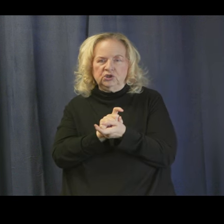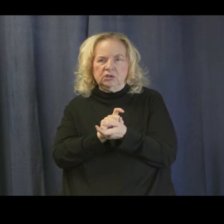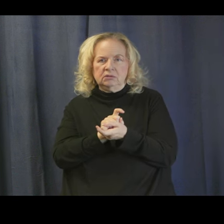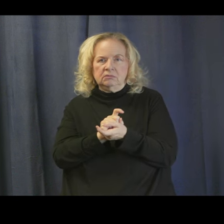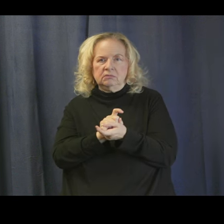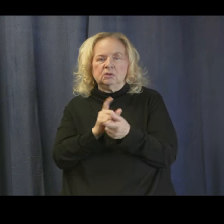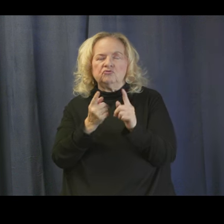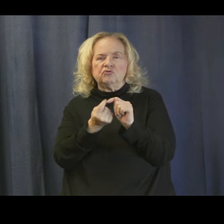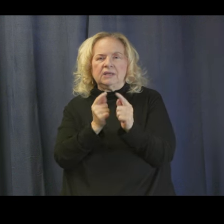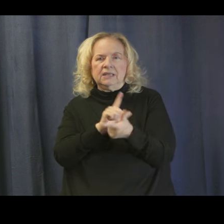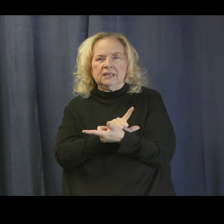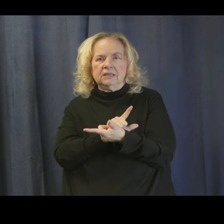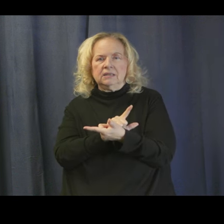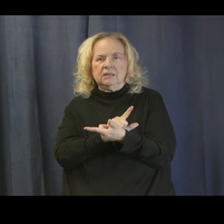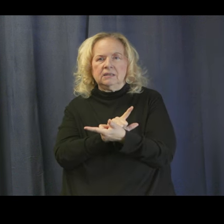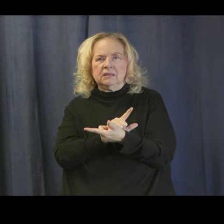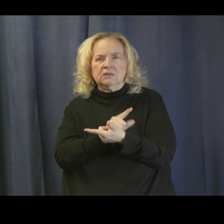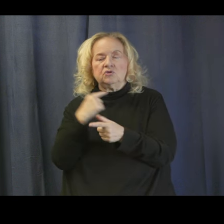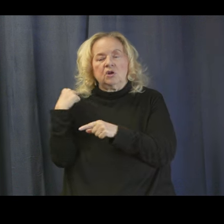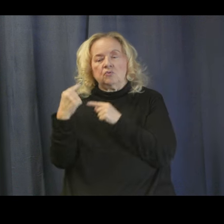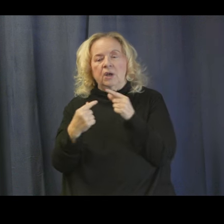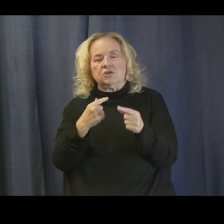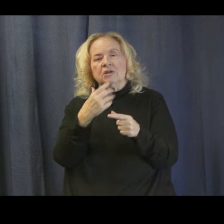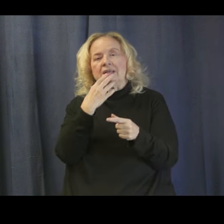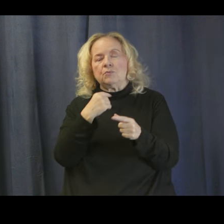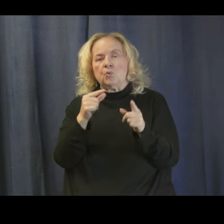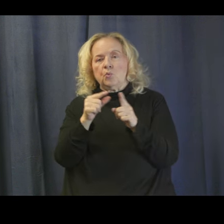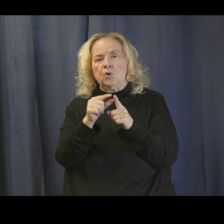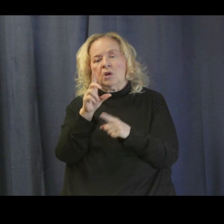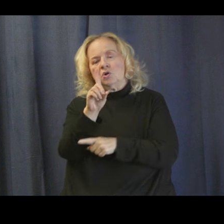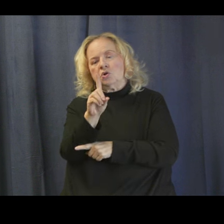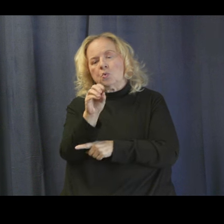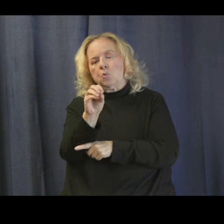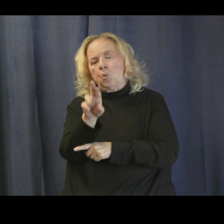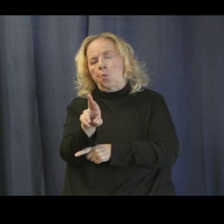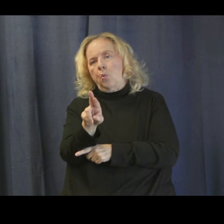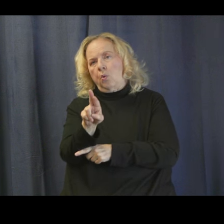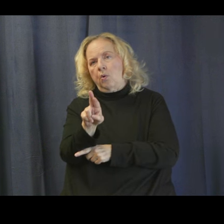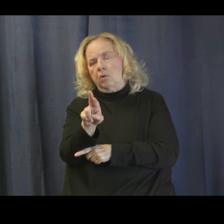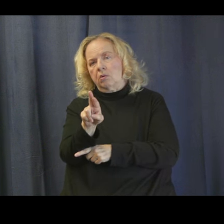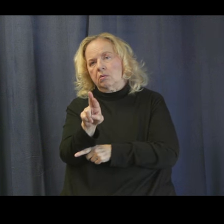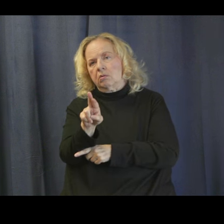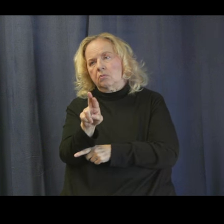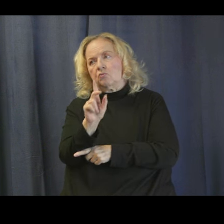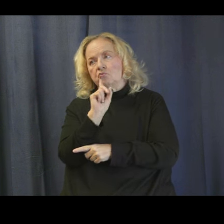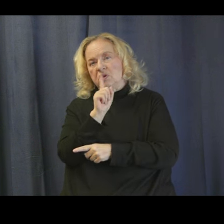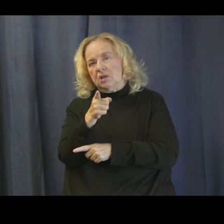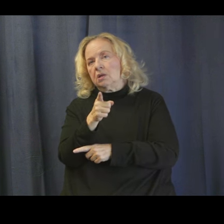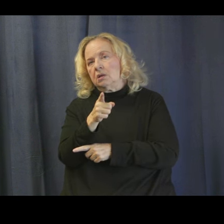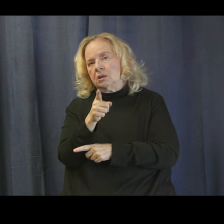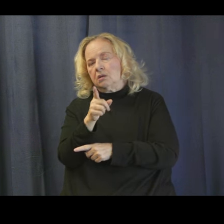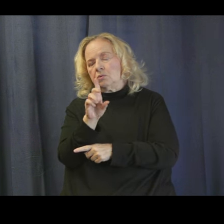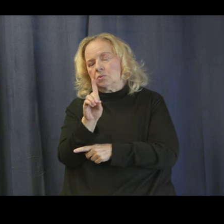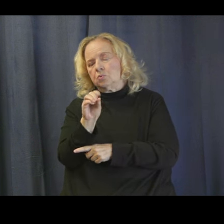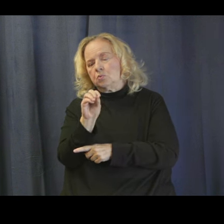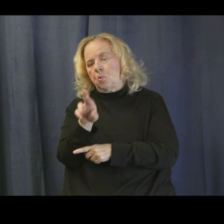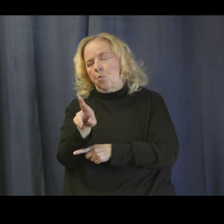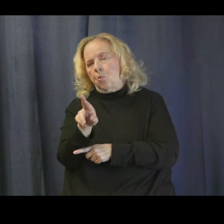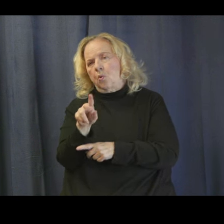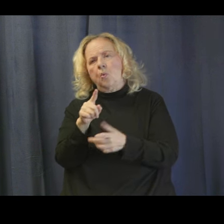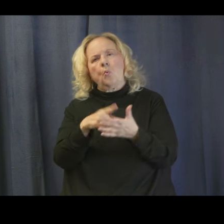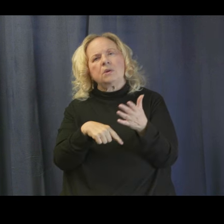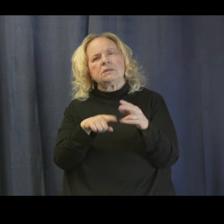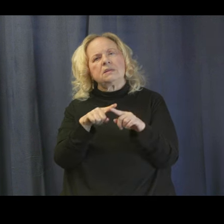making. The Hebrew word for generations is the word dor. All right? What is